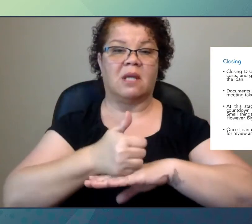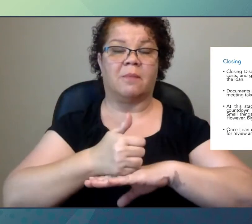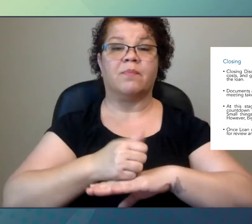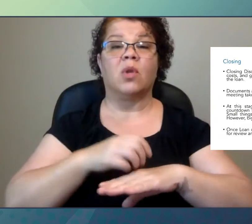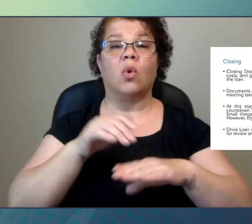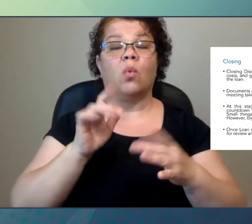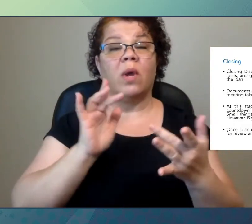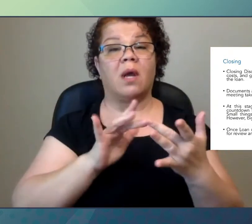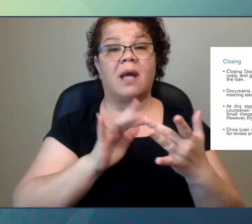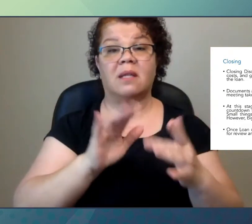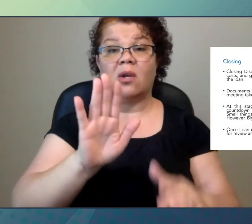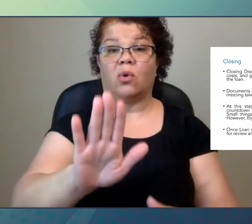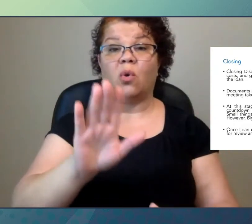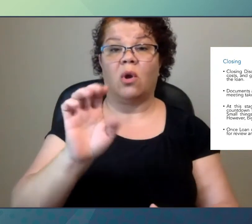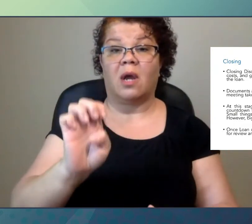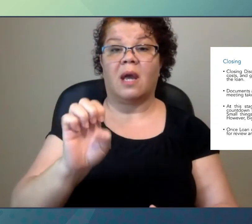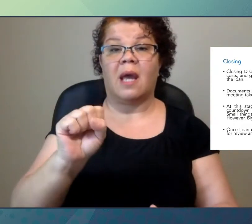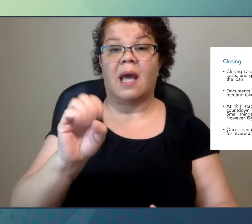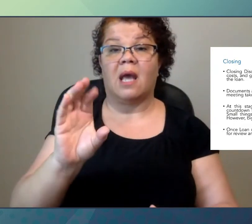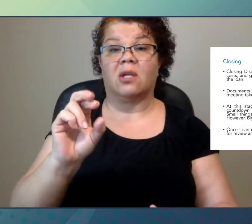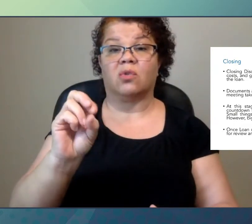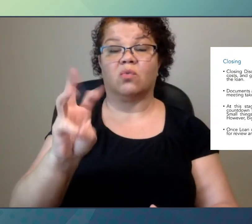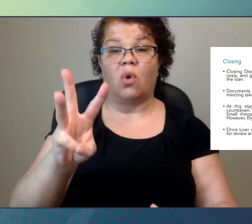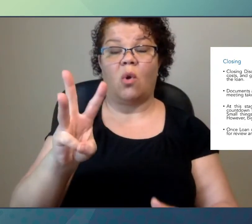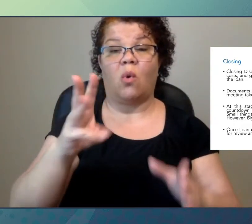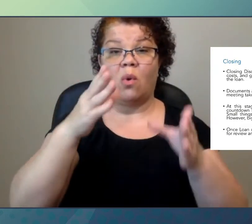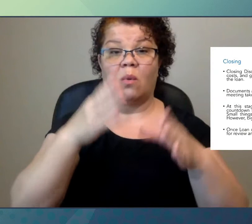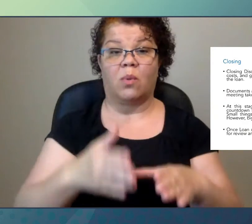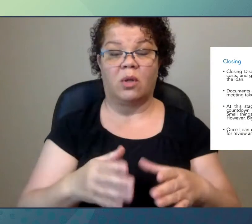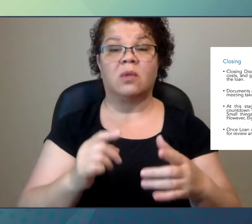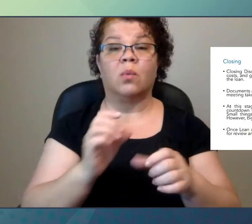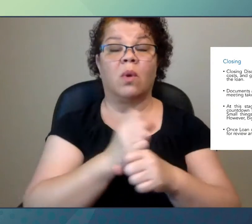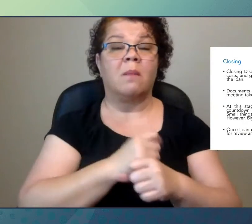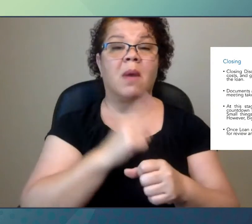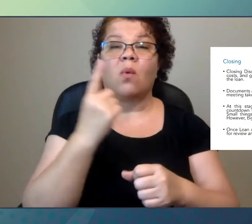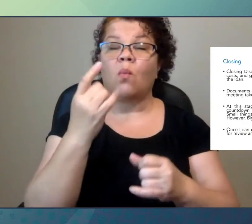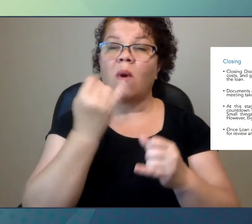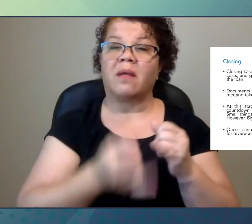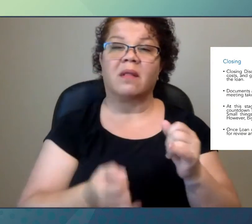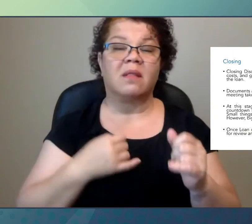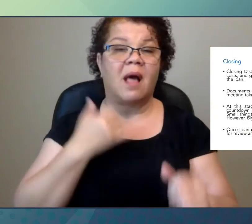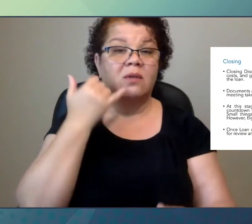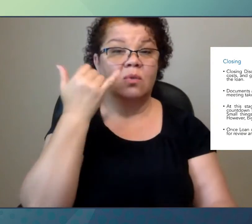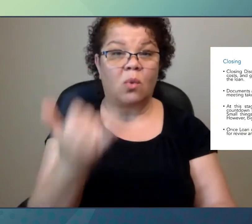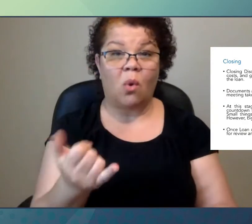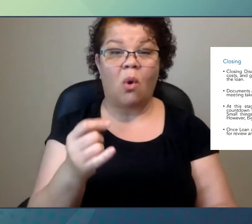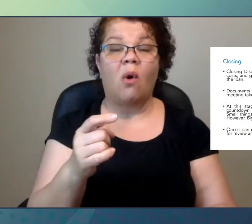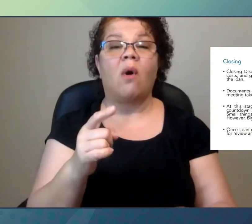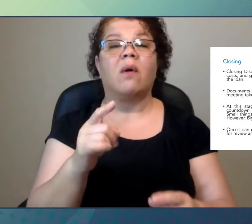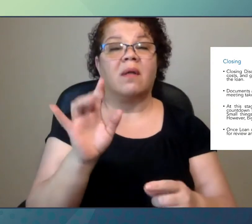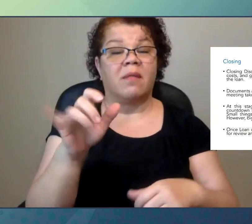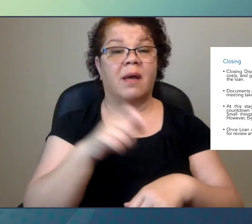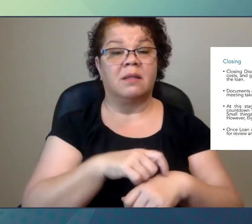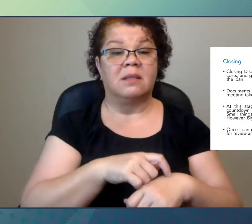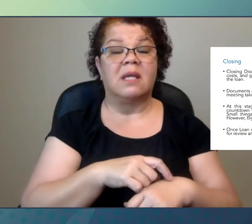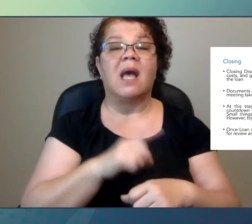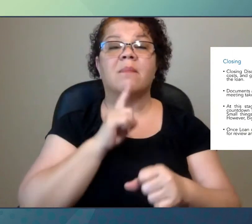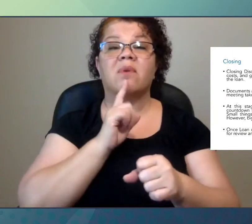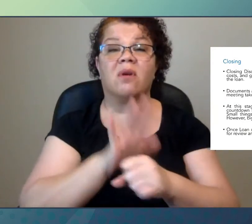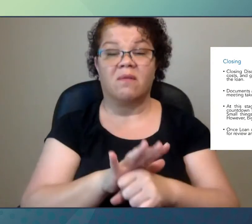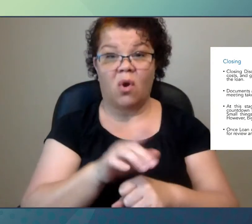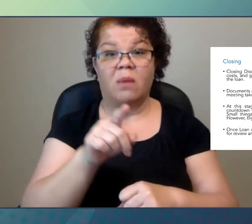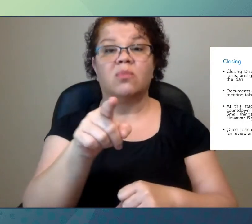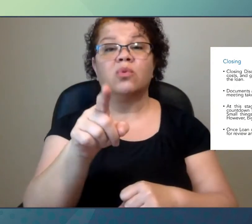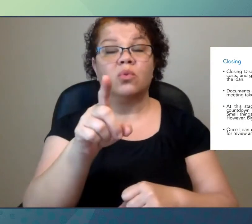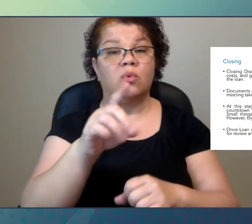they're going to be receiving the money. We make one last phone call to you, the borrower, at that point in time, and confirm that you